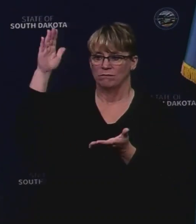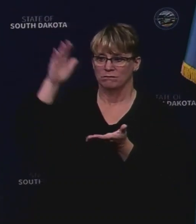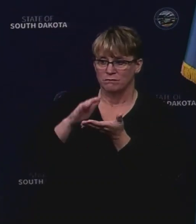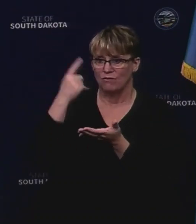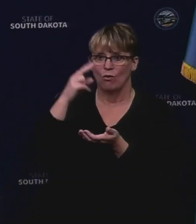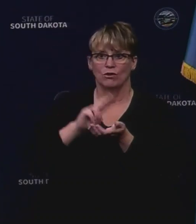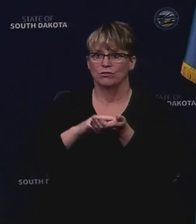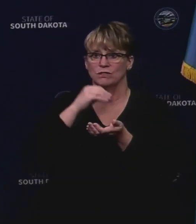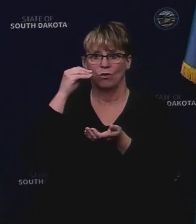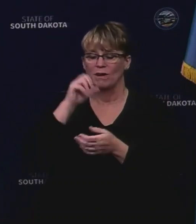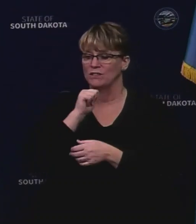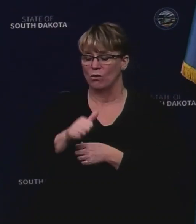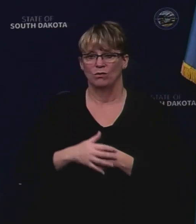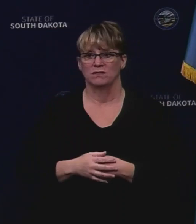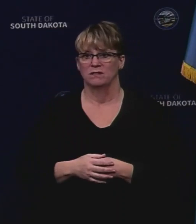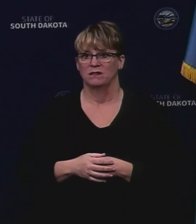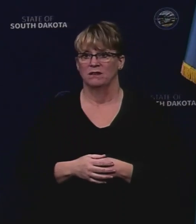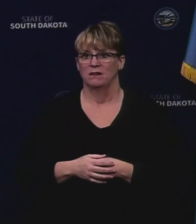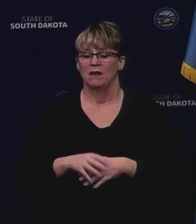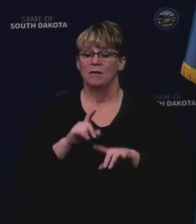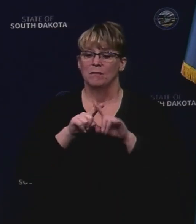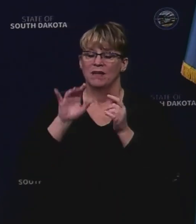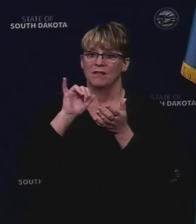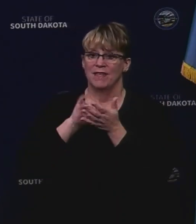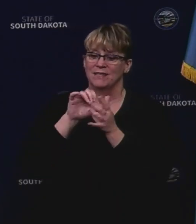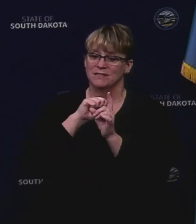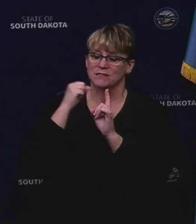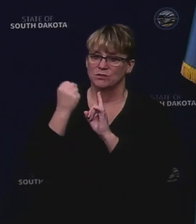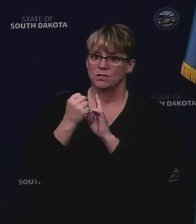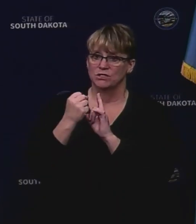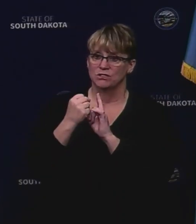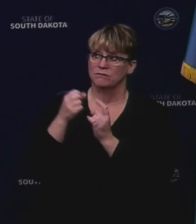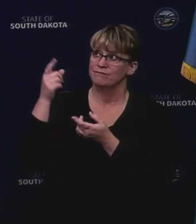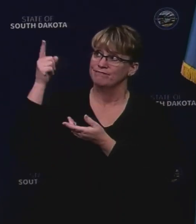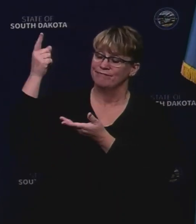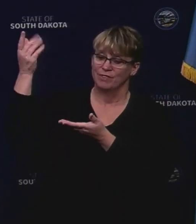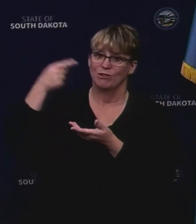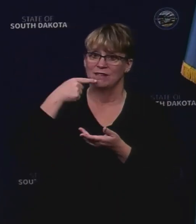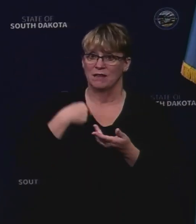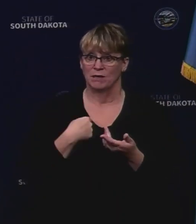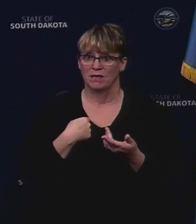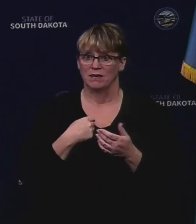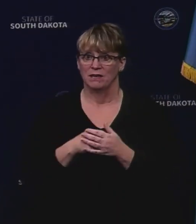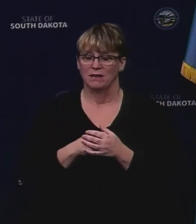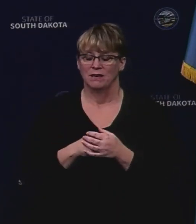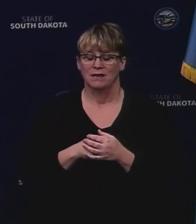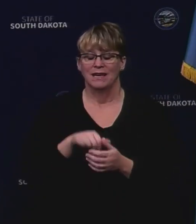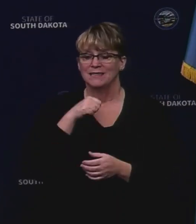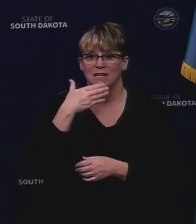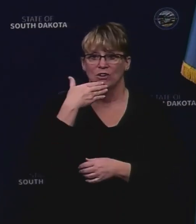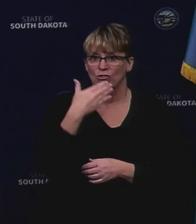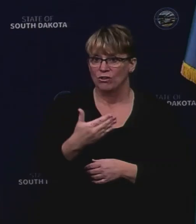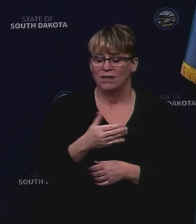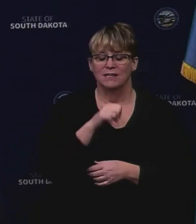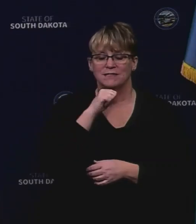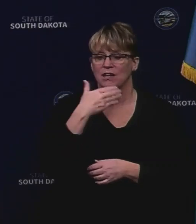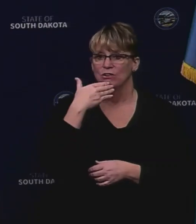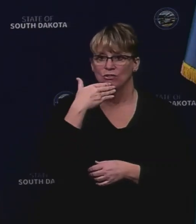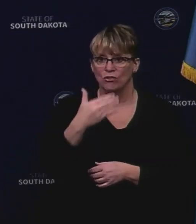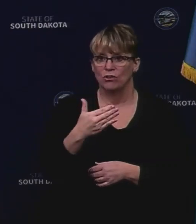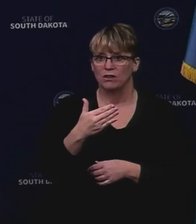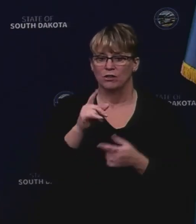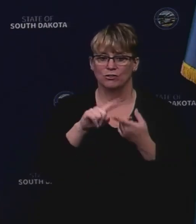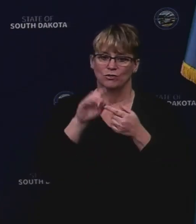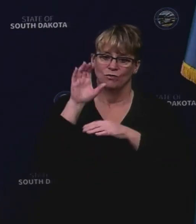nursing homes, but that is the situation that they are putting me in. Now, that is not conservative. It is not conservative